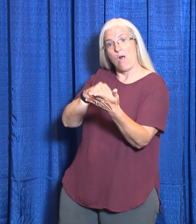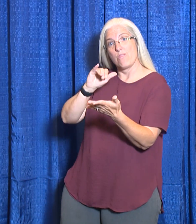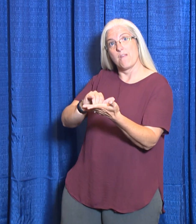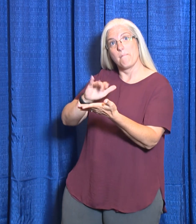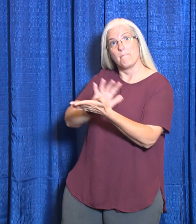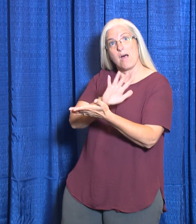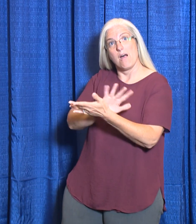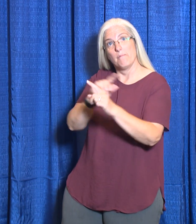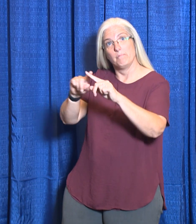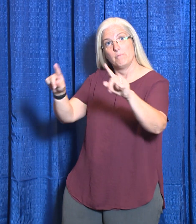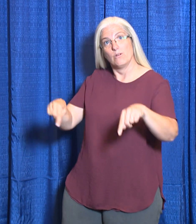When completing a voter